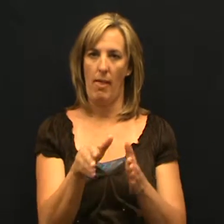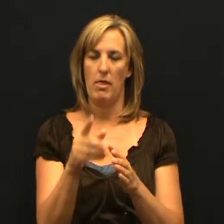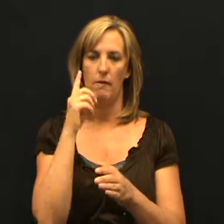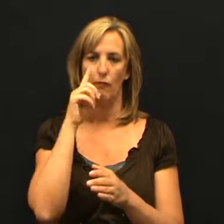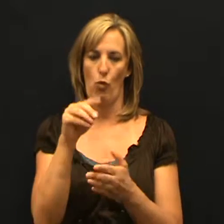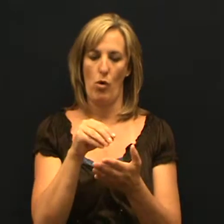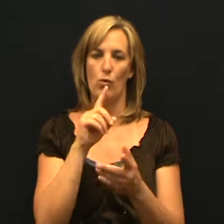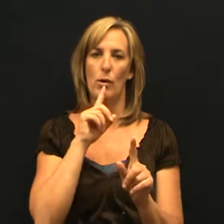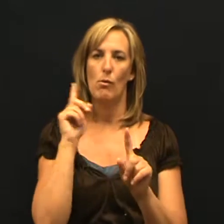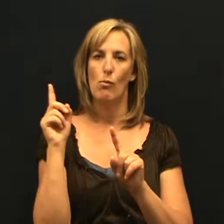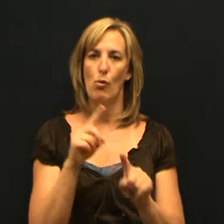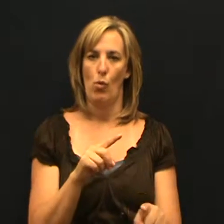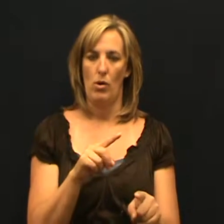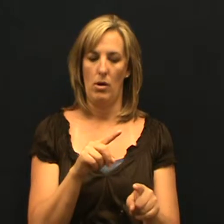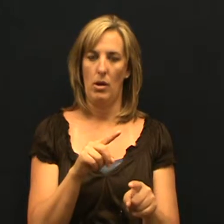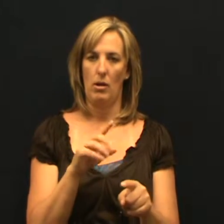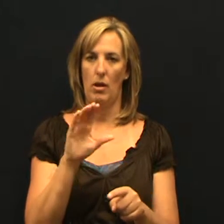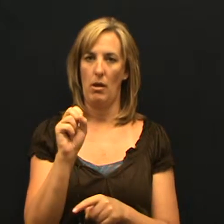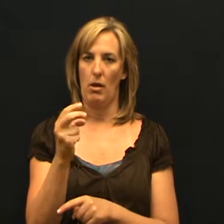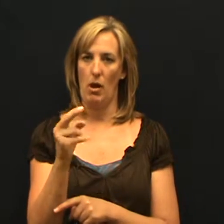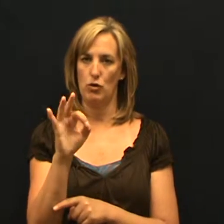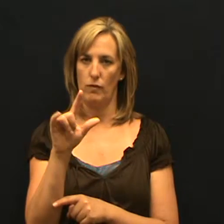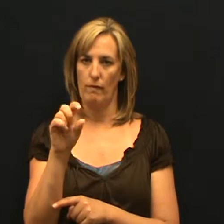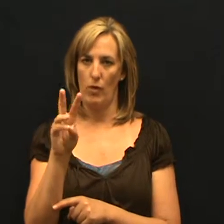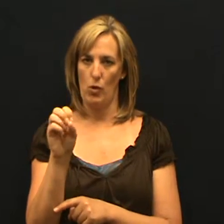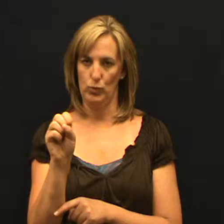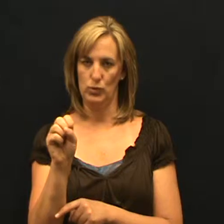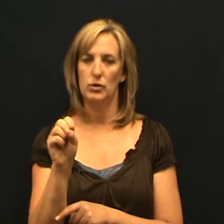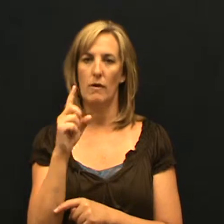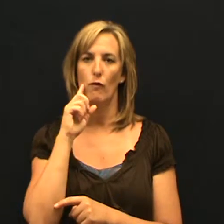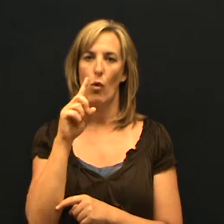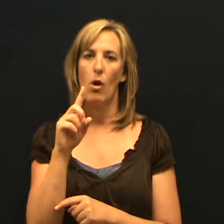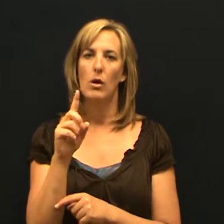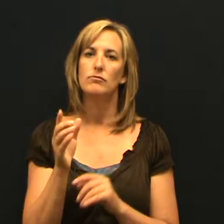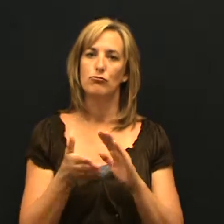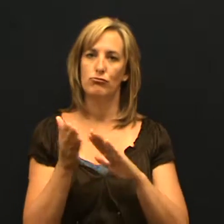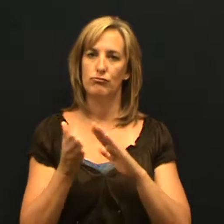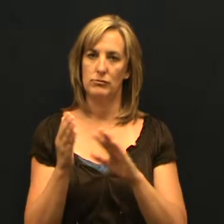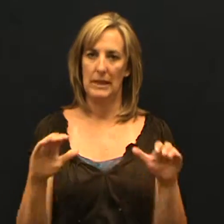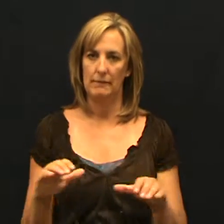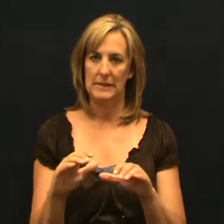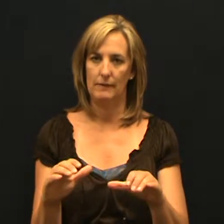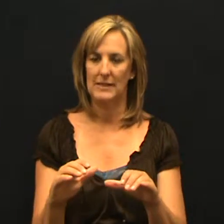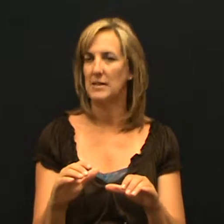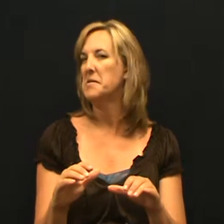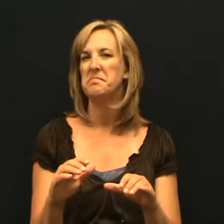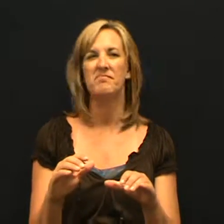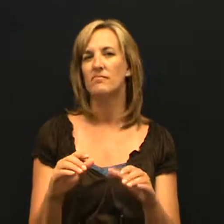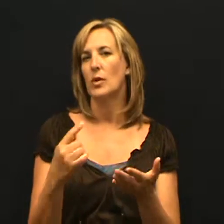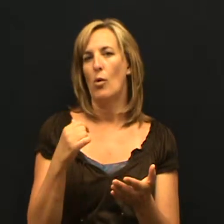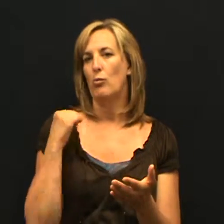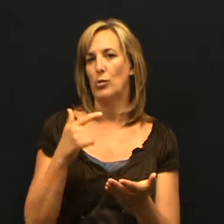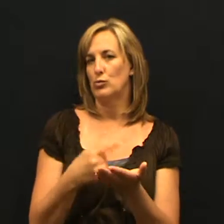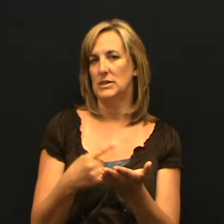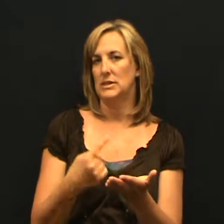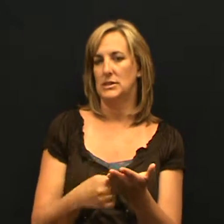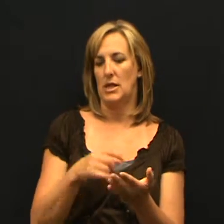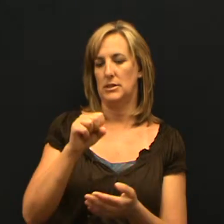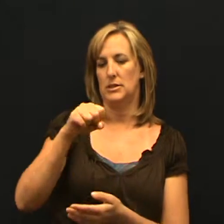operating activities. We also won't spend any time on the spreadsheet method for the